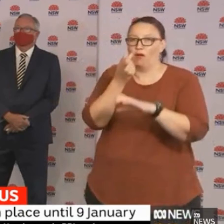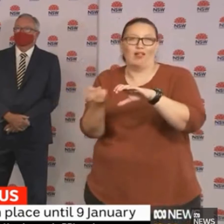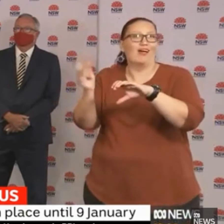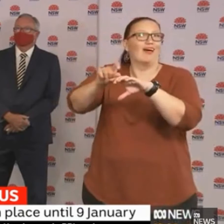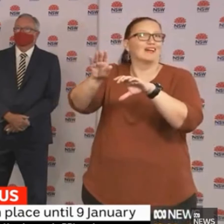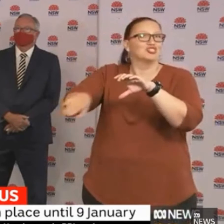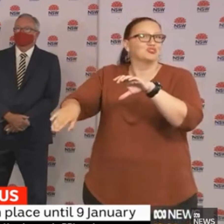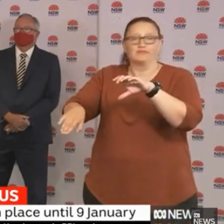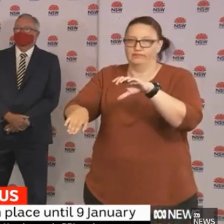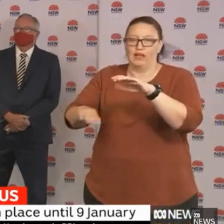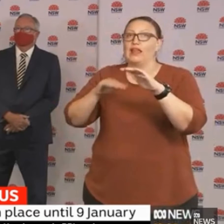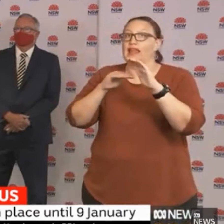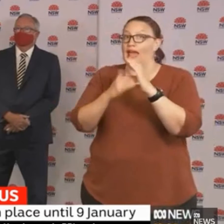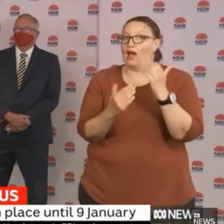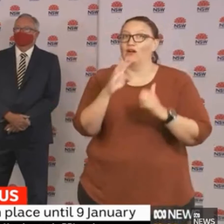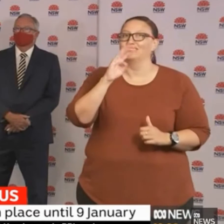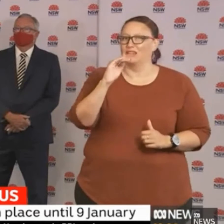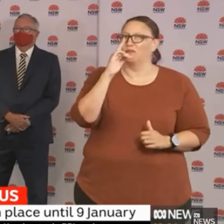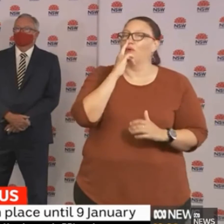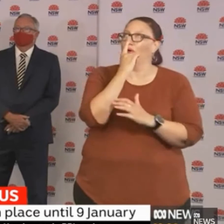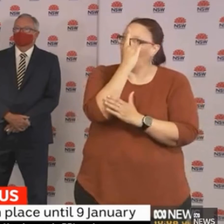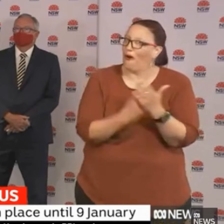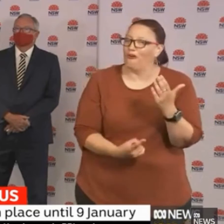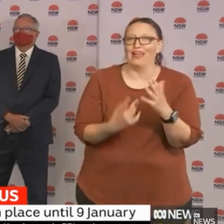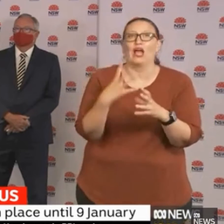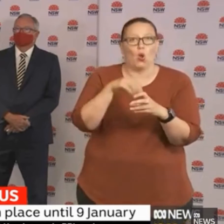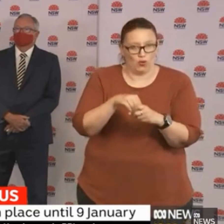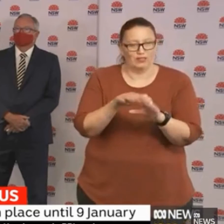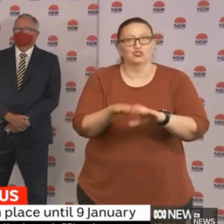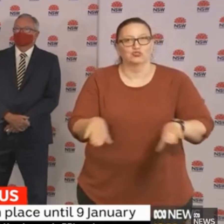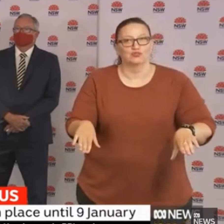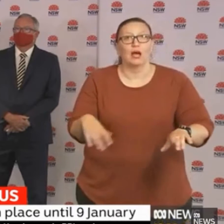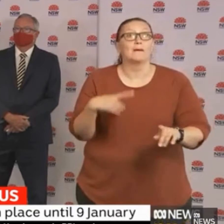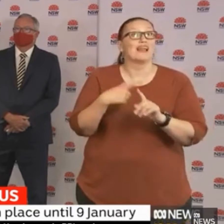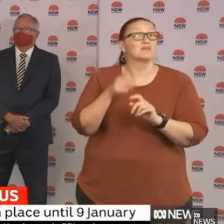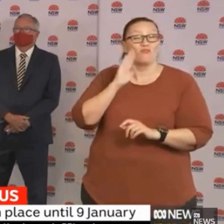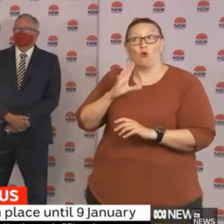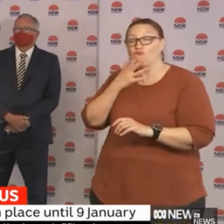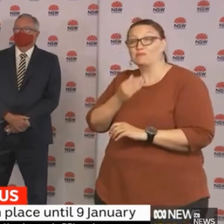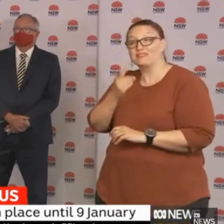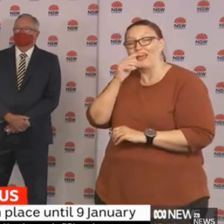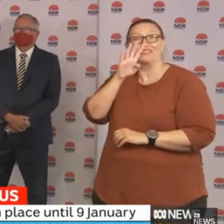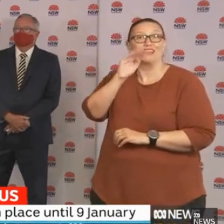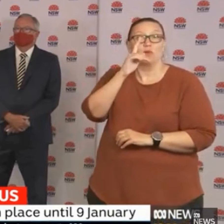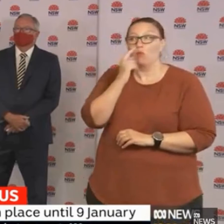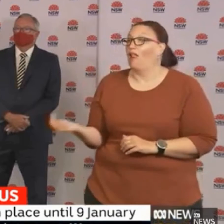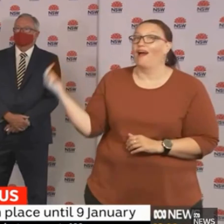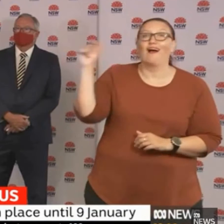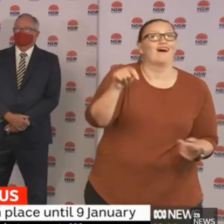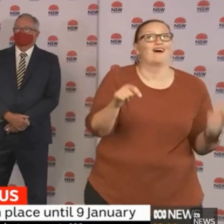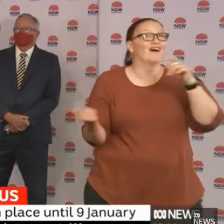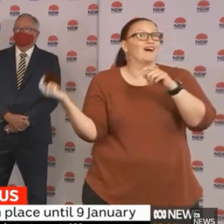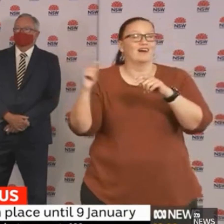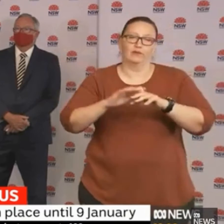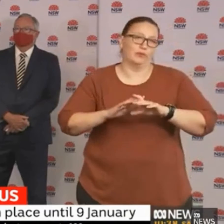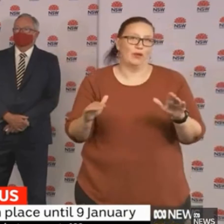have to be from your zone, from the southern part of the Northern Beaches. We don't want people moving in and out of the area for the next few days. We want